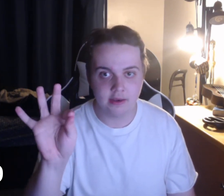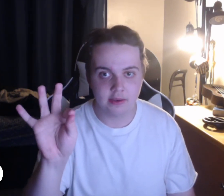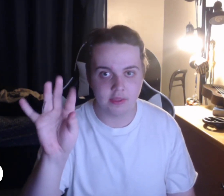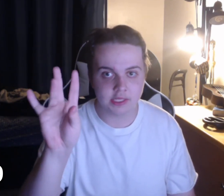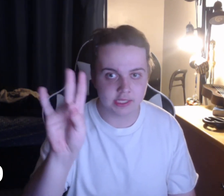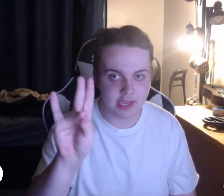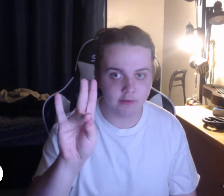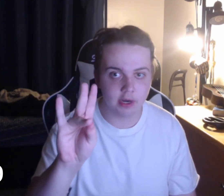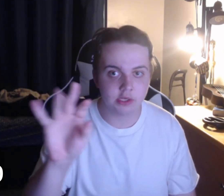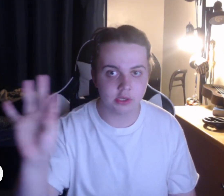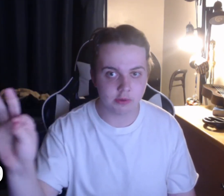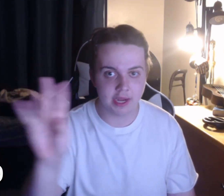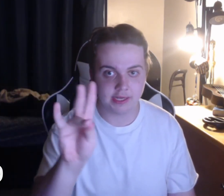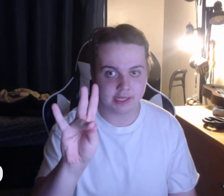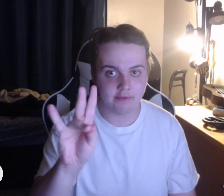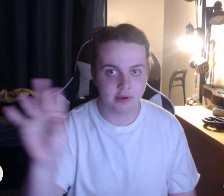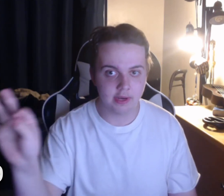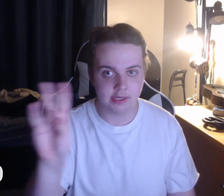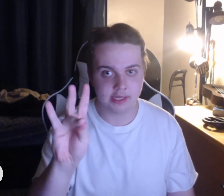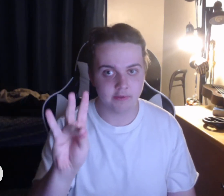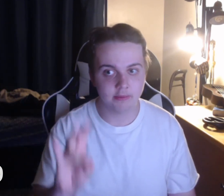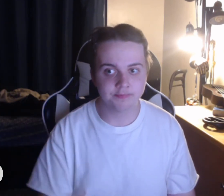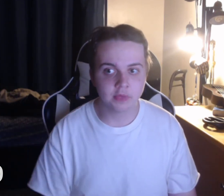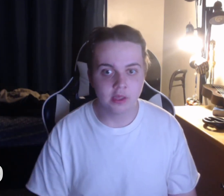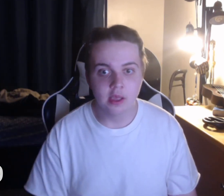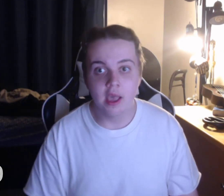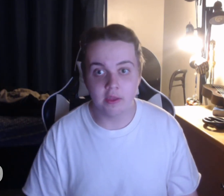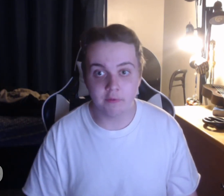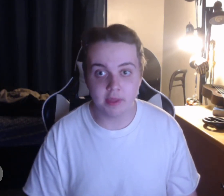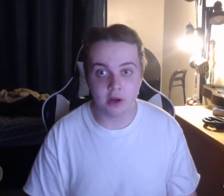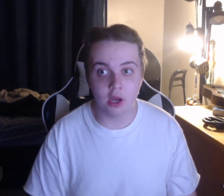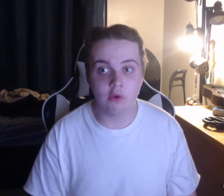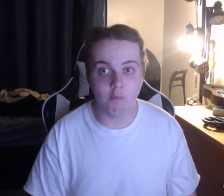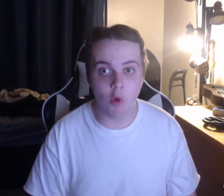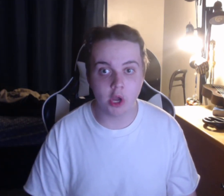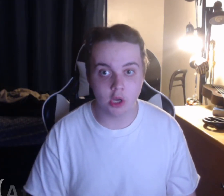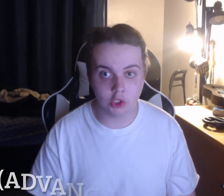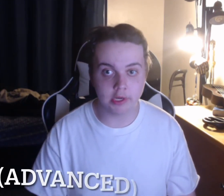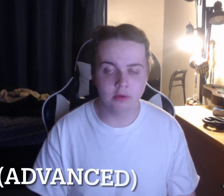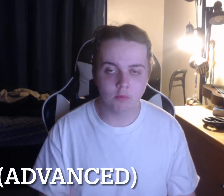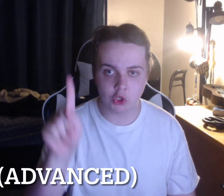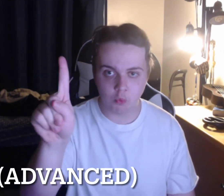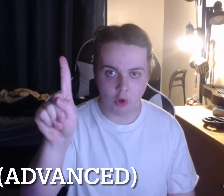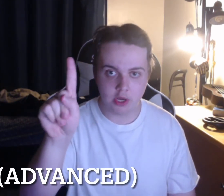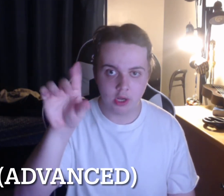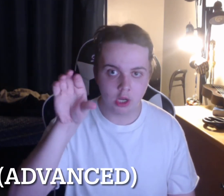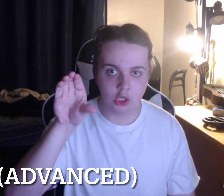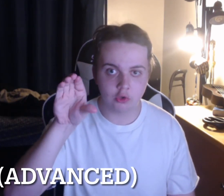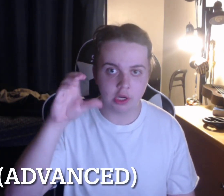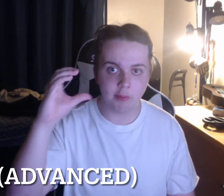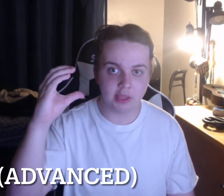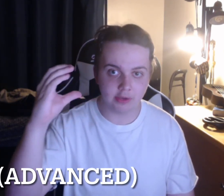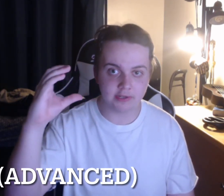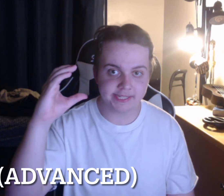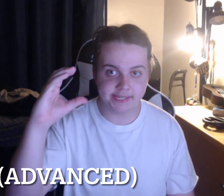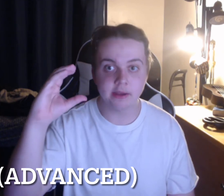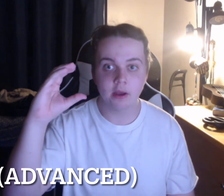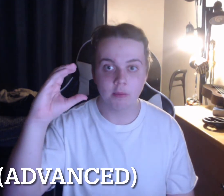this is 7, right? So you just go 97, 97. And then from then on, you have 100, which is 100, and you make the letter C, because in